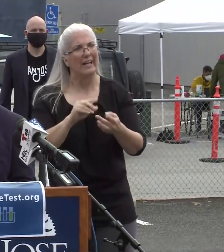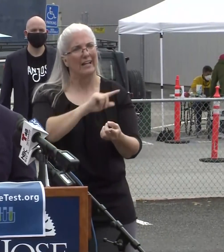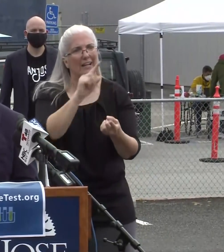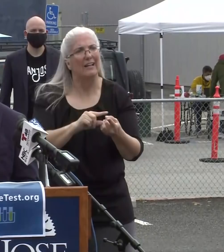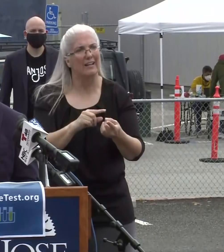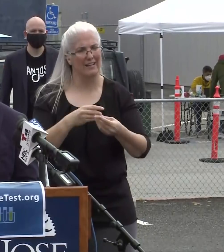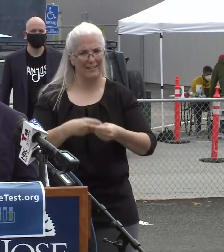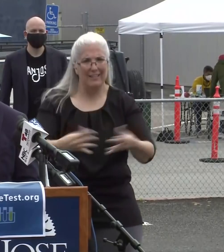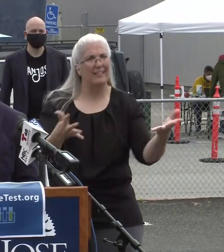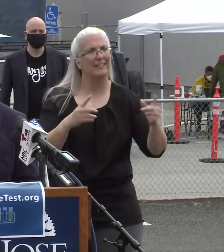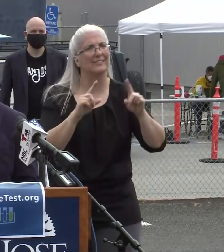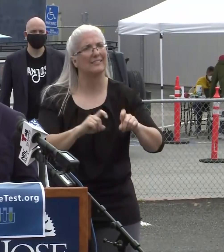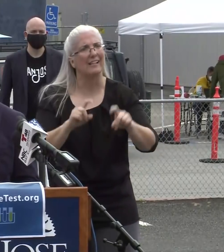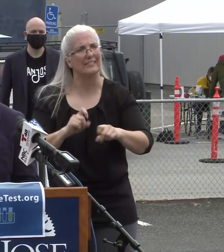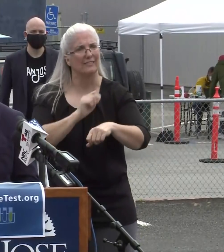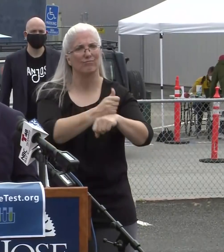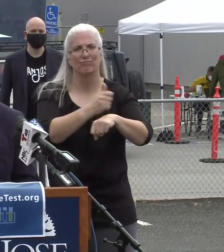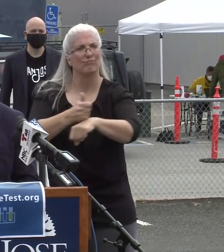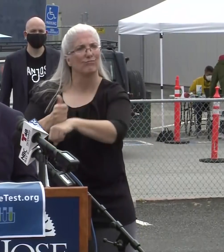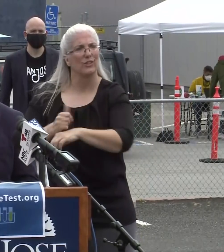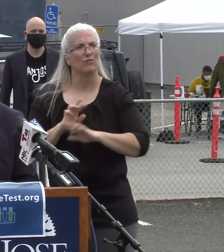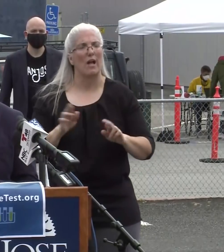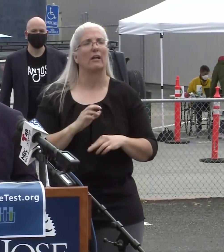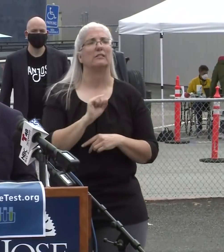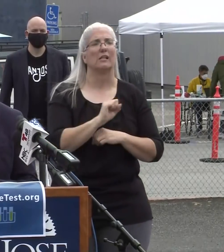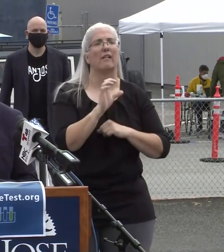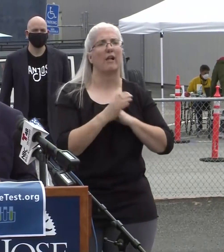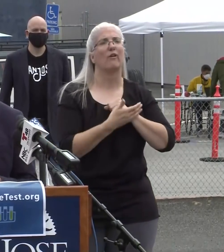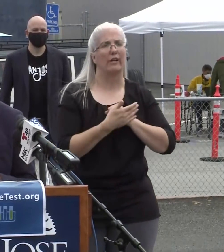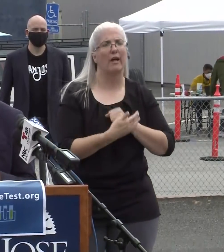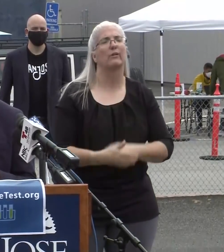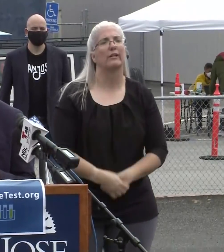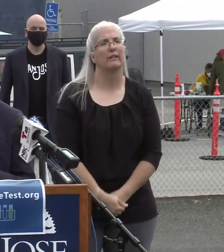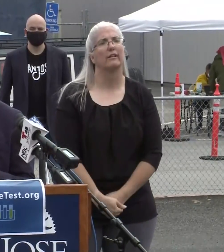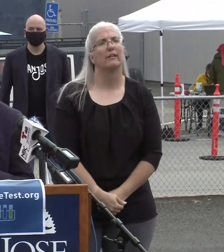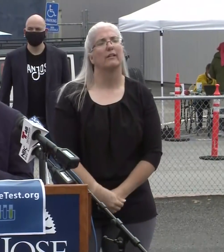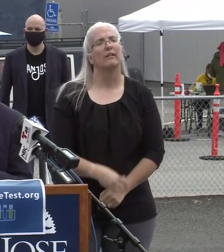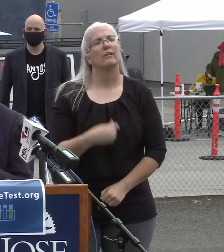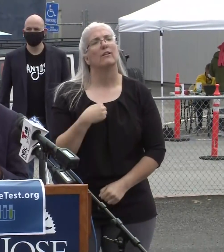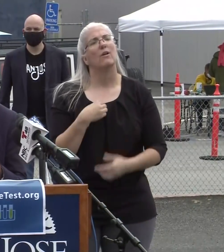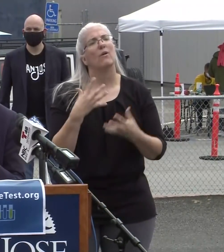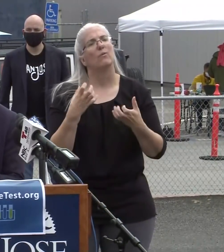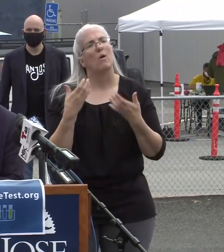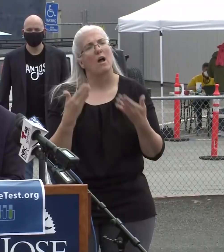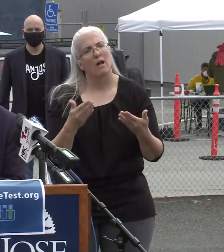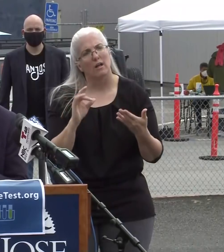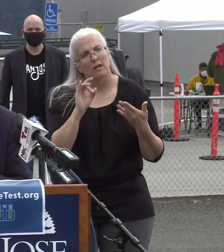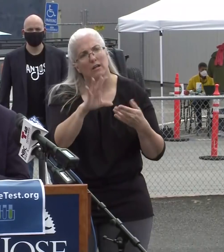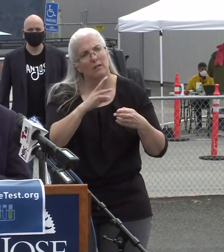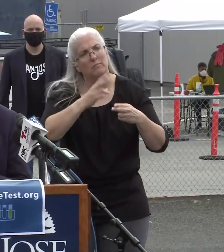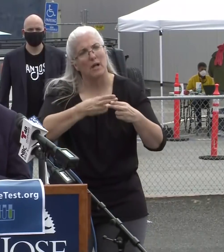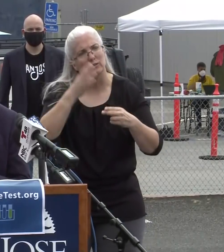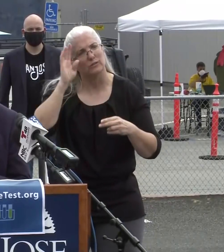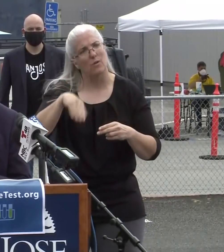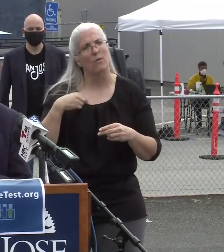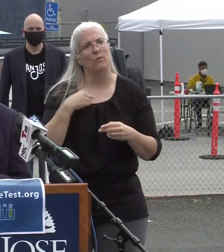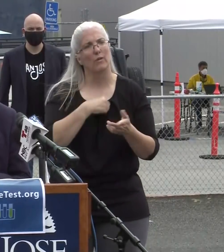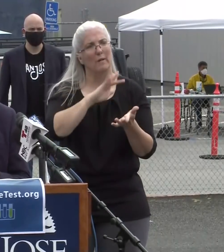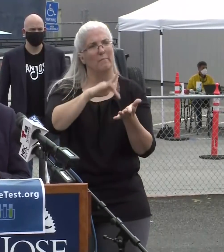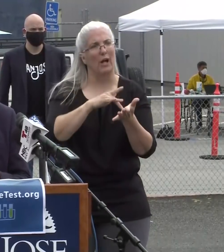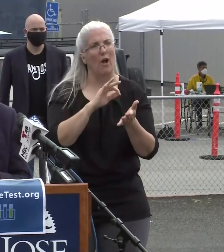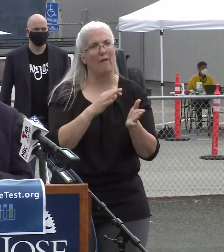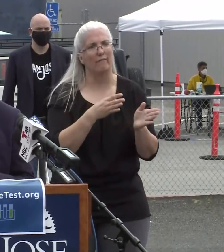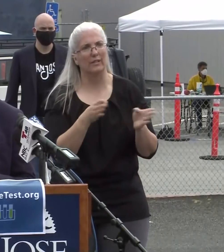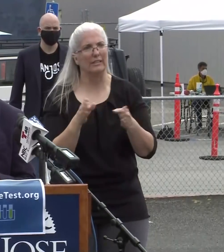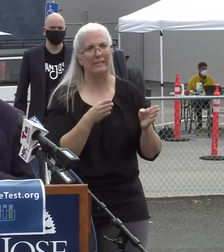capabilities in Santa Clara County. I want to mention that we are in the midst of a pivot. Up until now, we've been